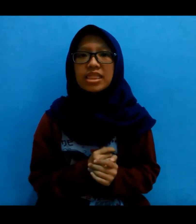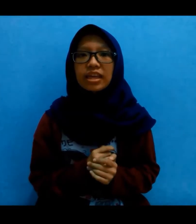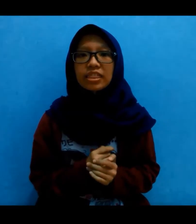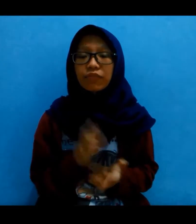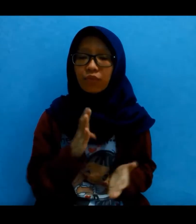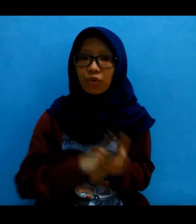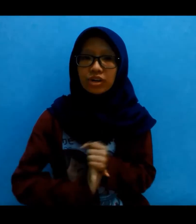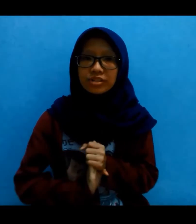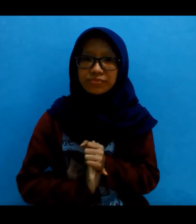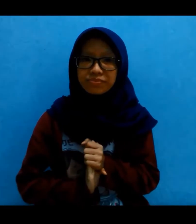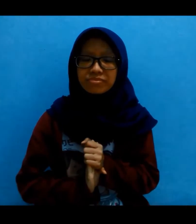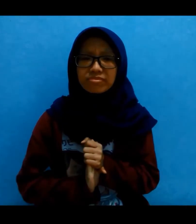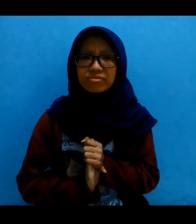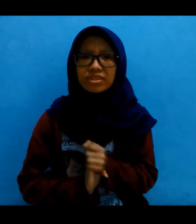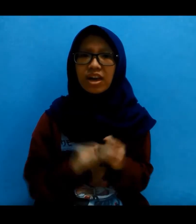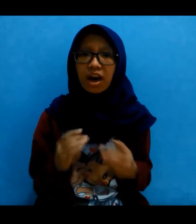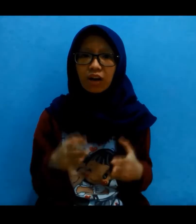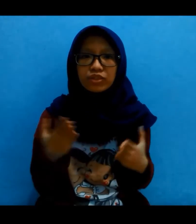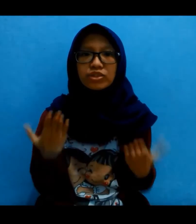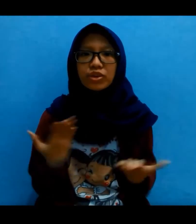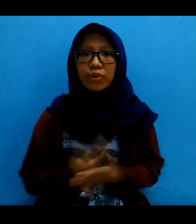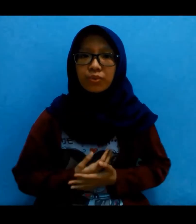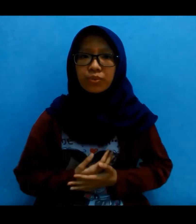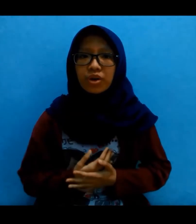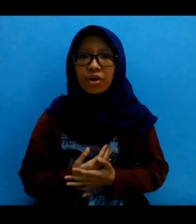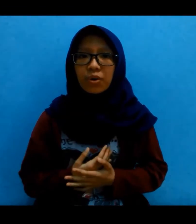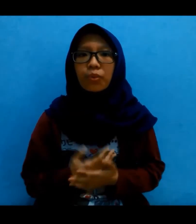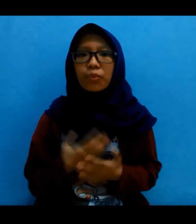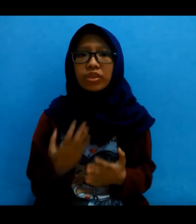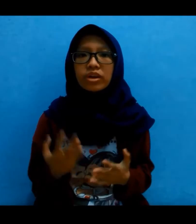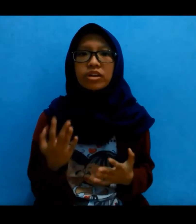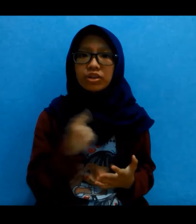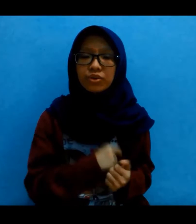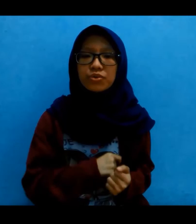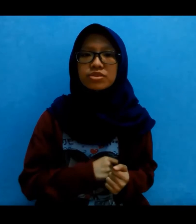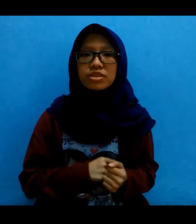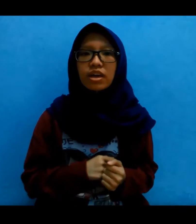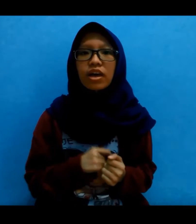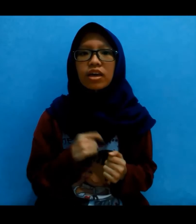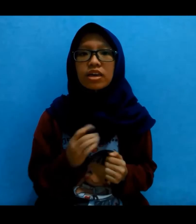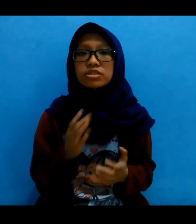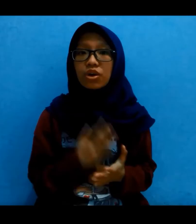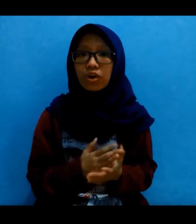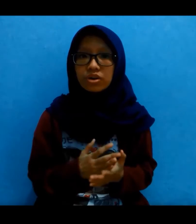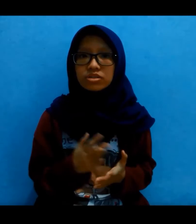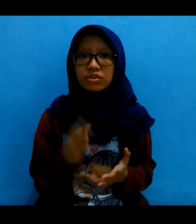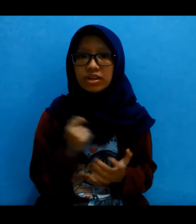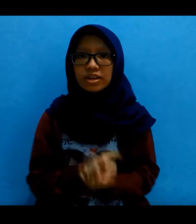And then the fourth, how do you know whether the news is hoax or not?